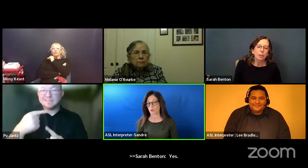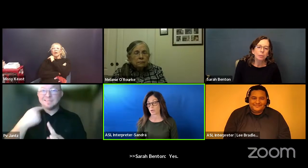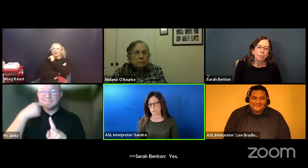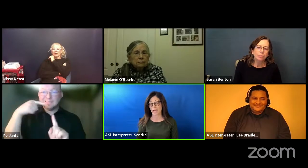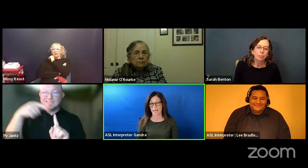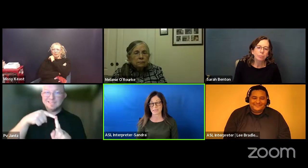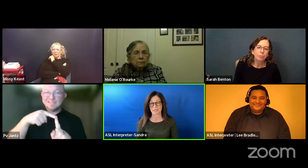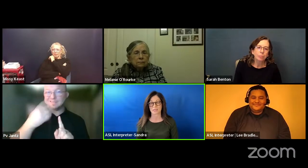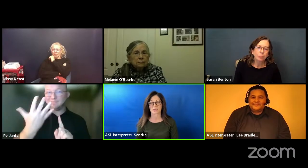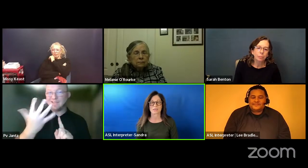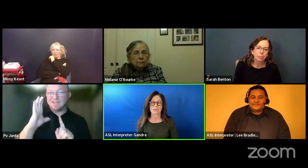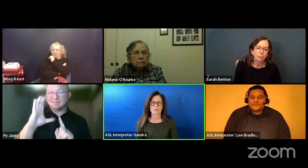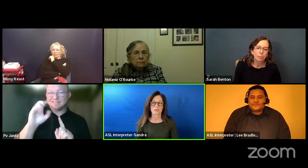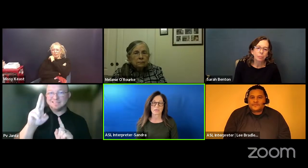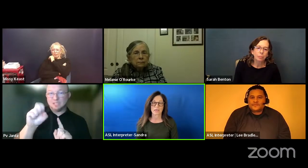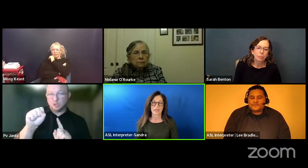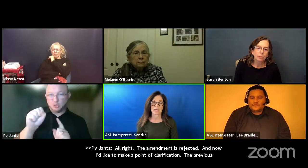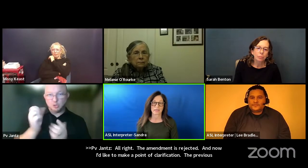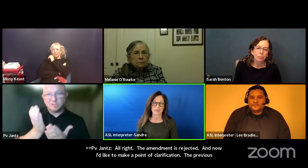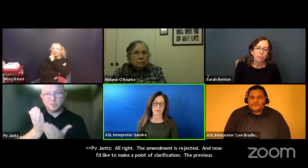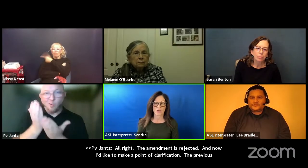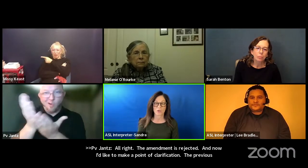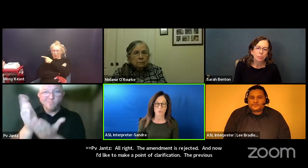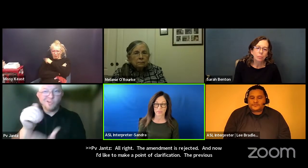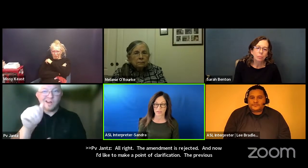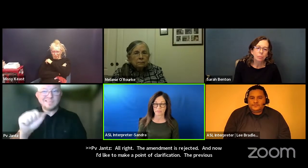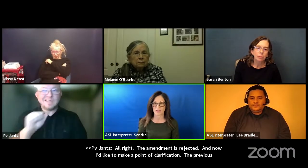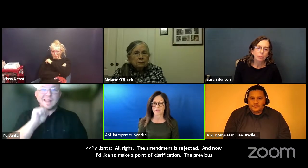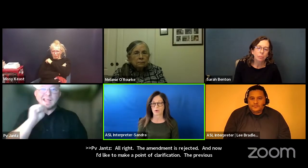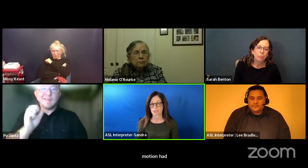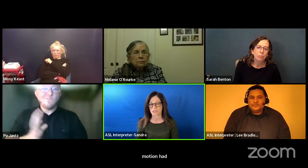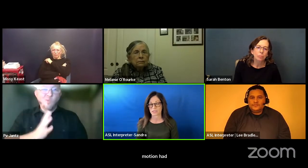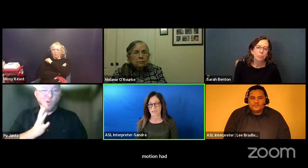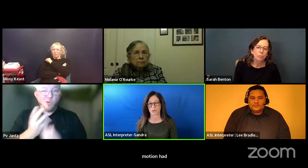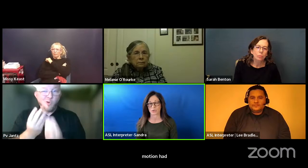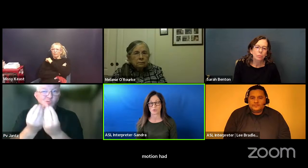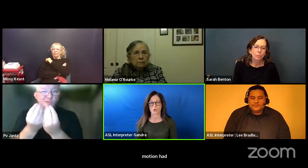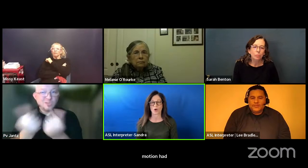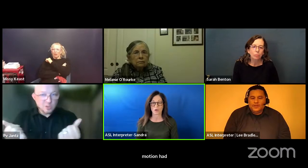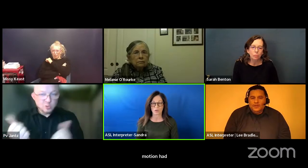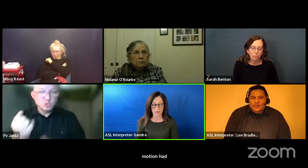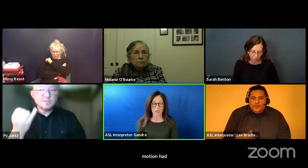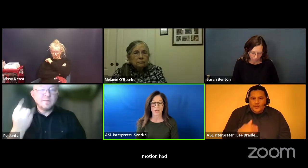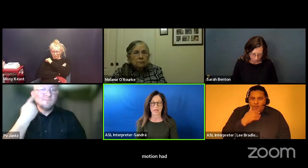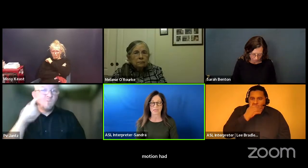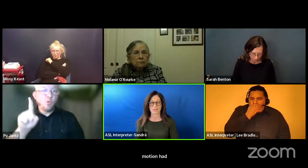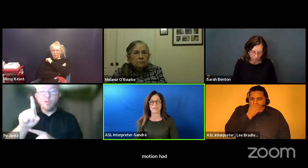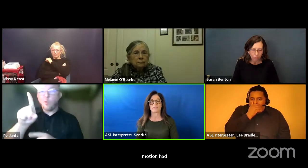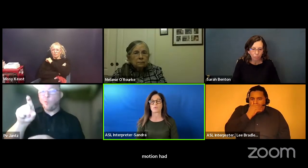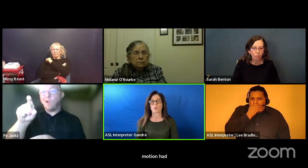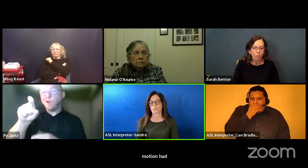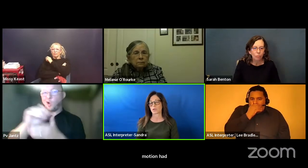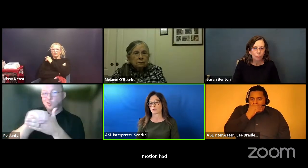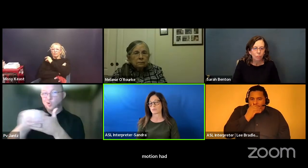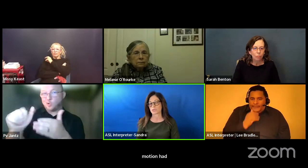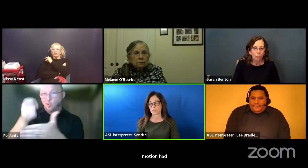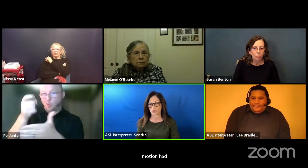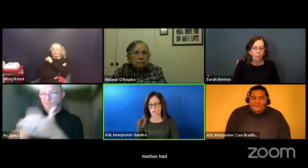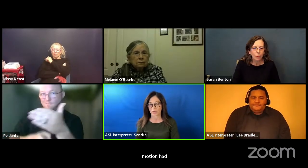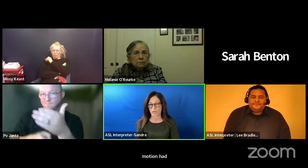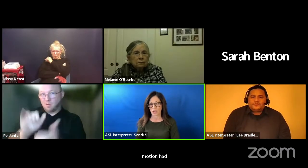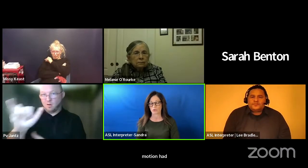motion had already passed, and with the 5 hours CEU'd as an